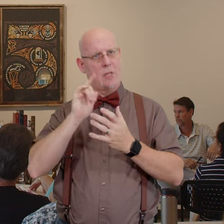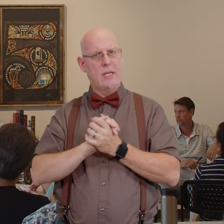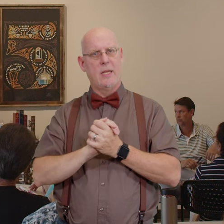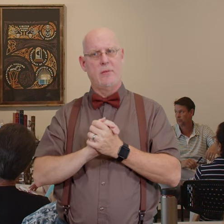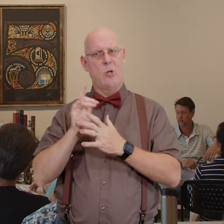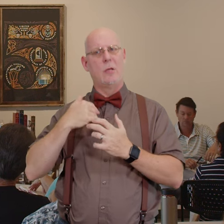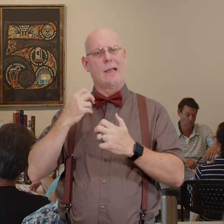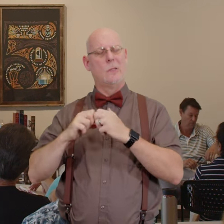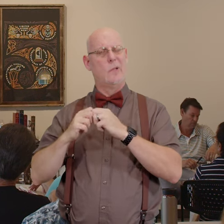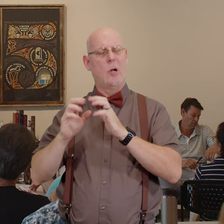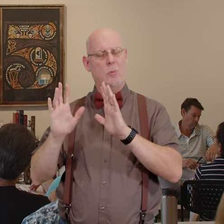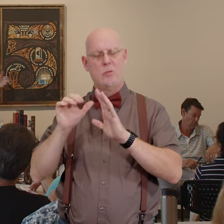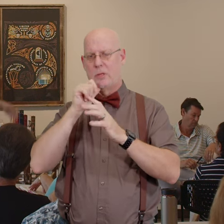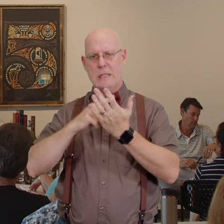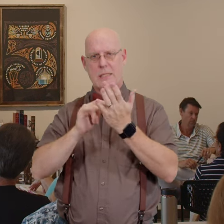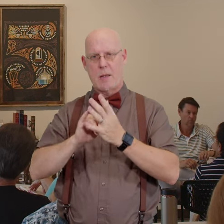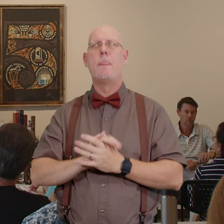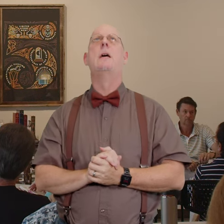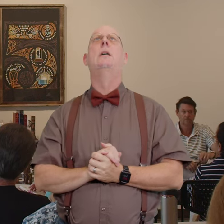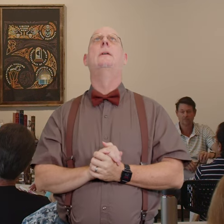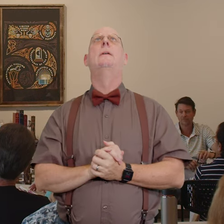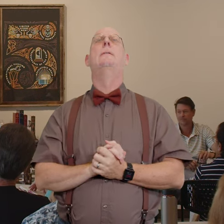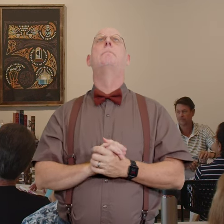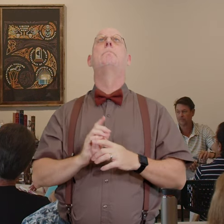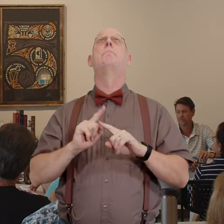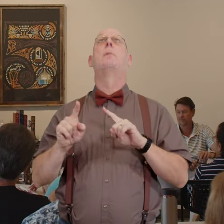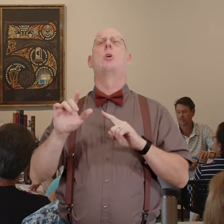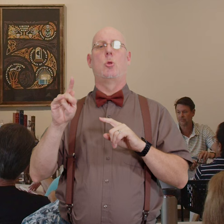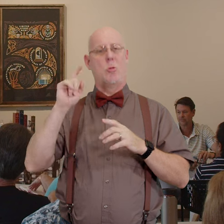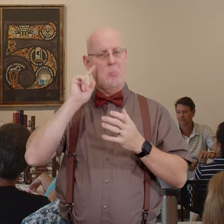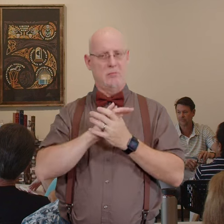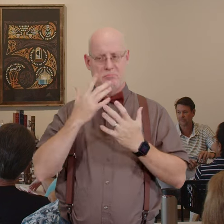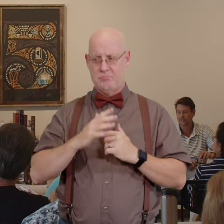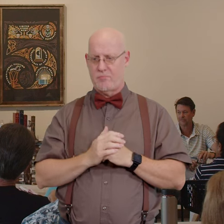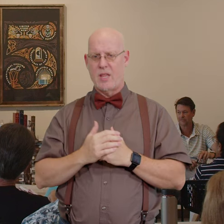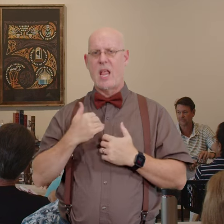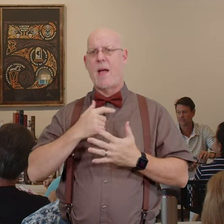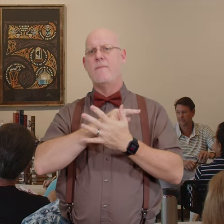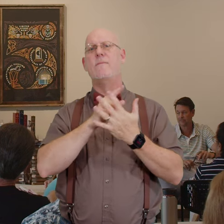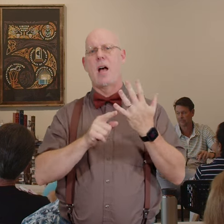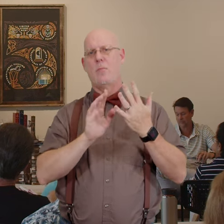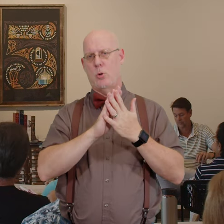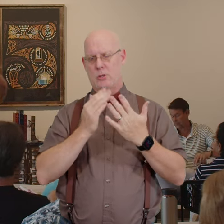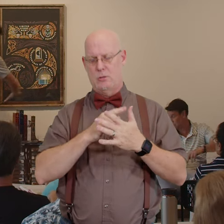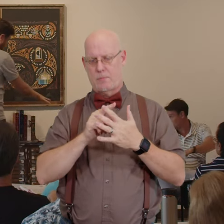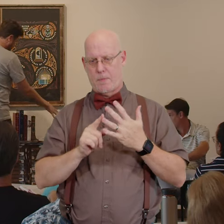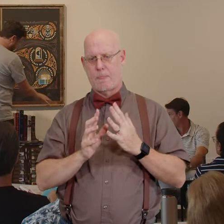that's good. He also had some issues we won't get into tonight. But so Luther believed this. I've got up here five books,